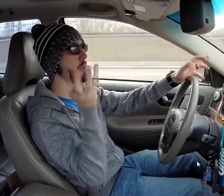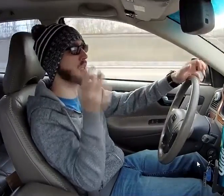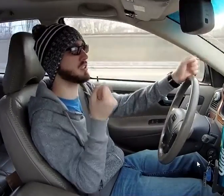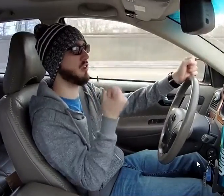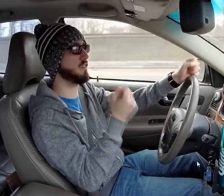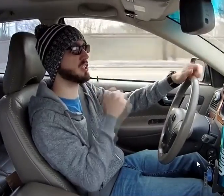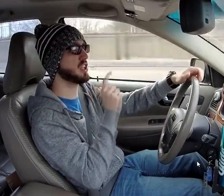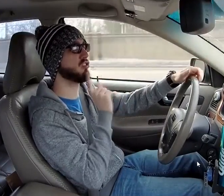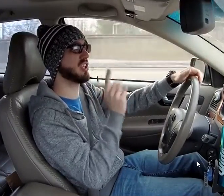big intersection.